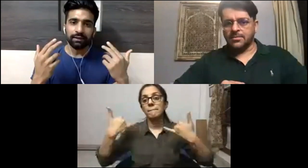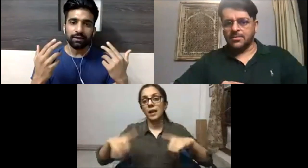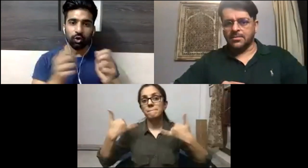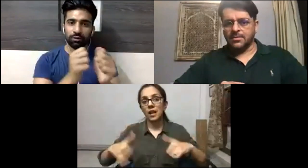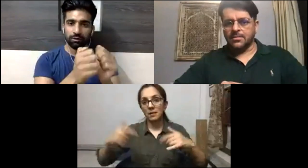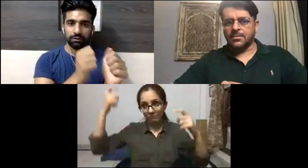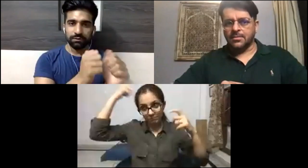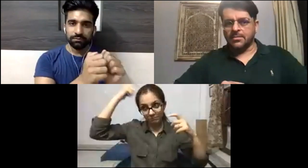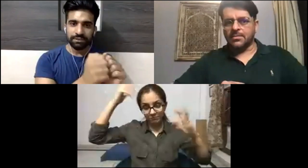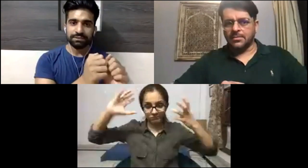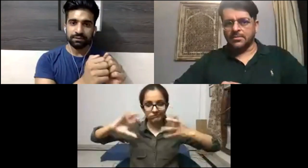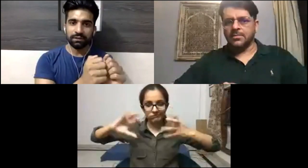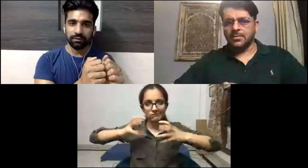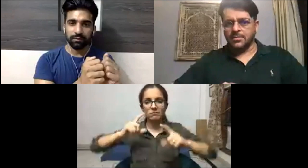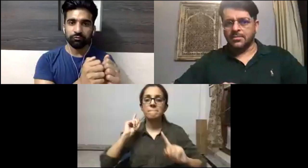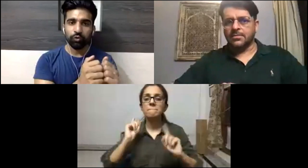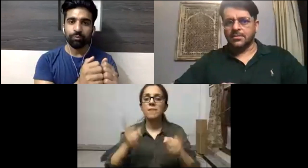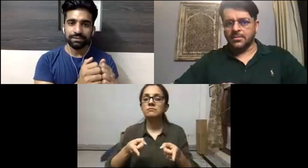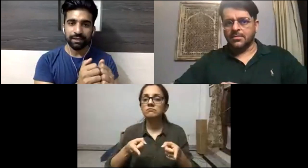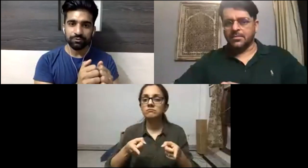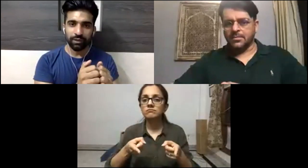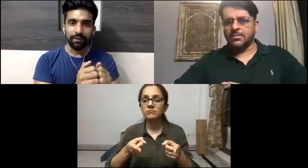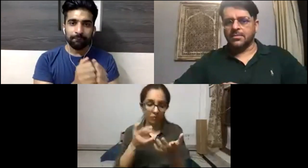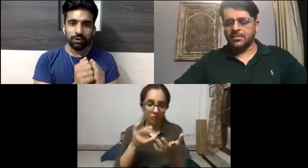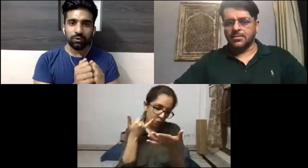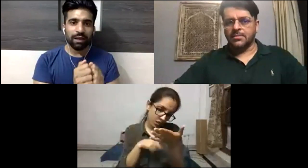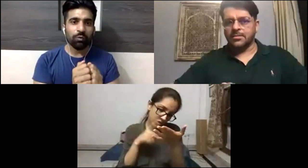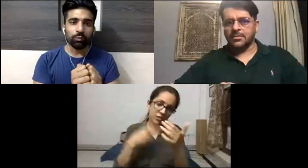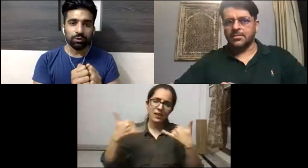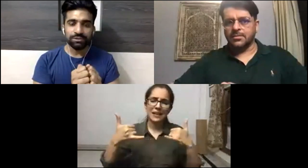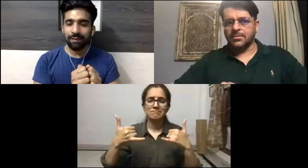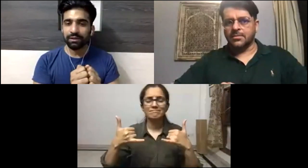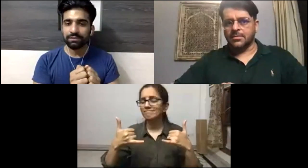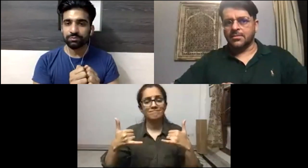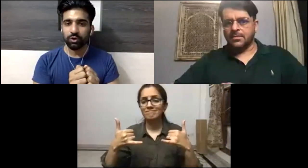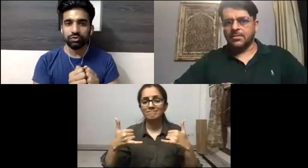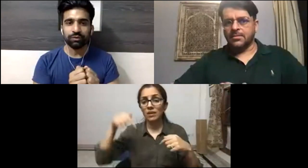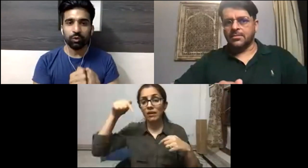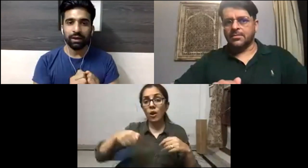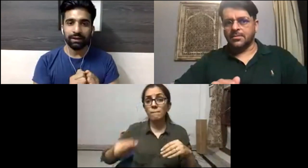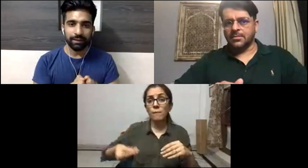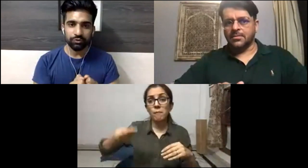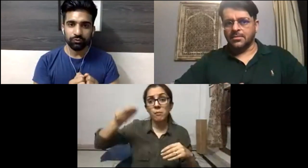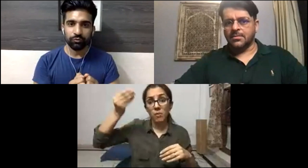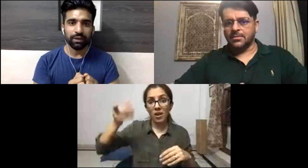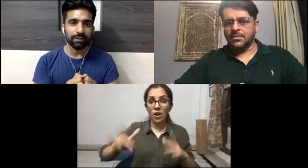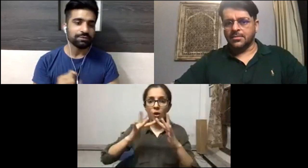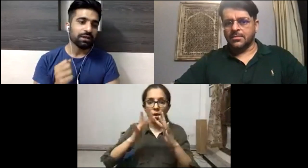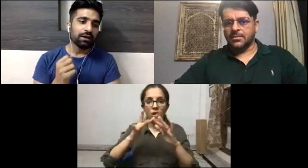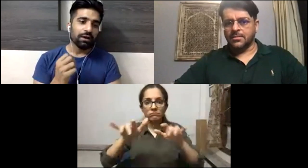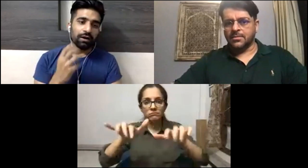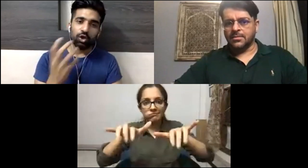intellect, not just the phone based games. Okay, because now what's happening is because of the online games or the phone